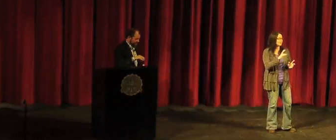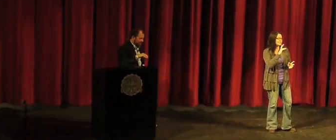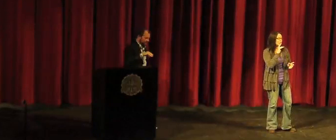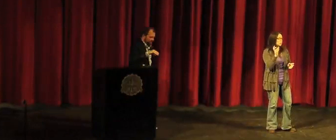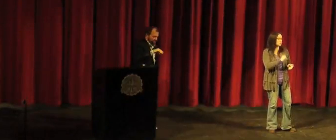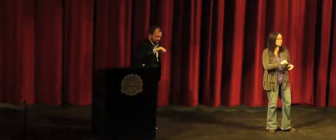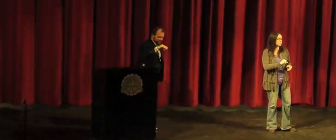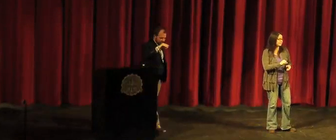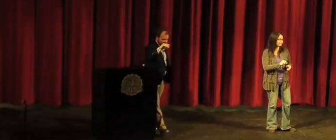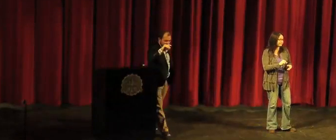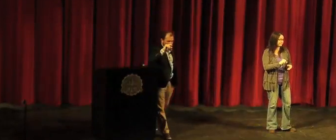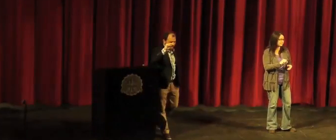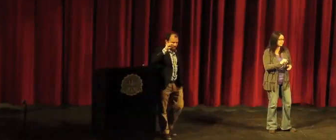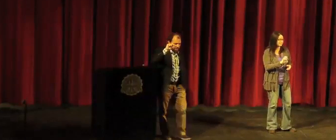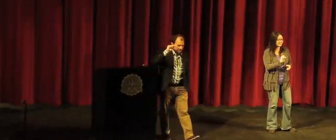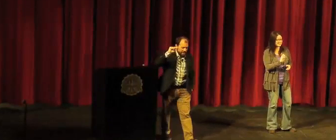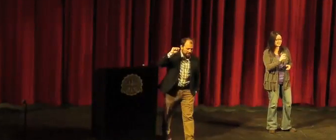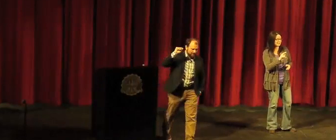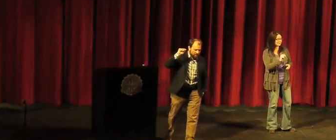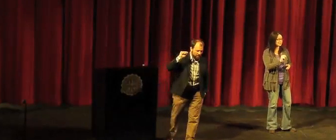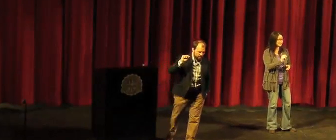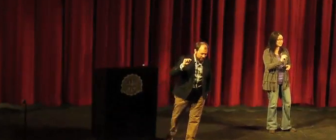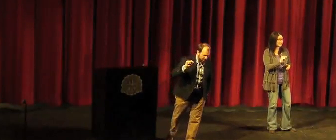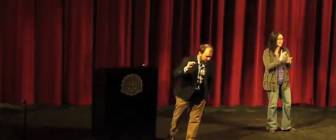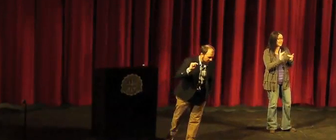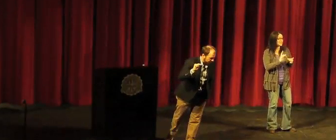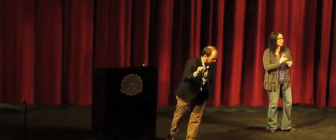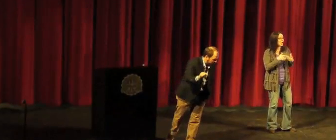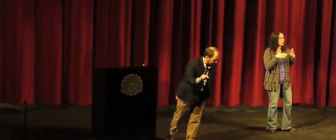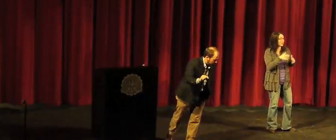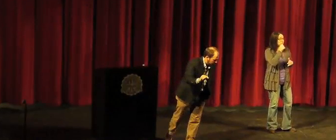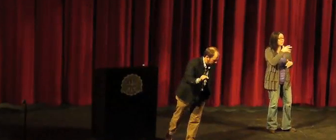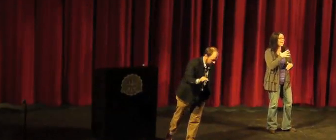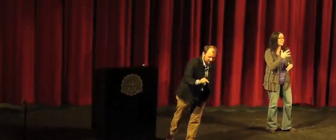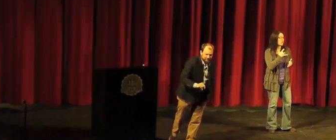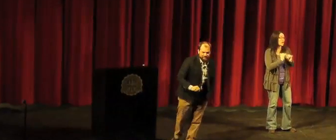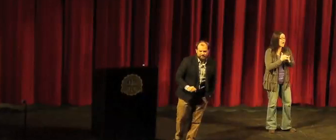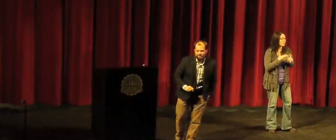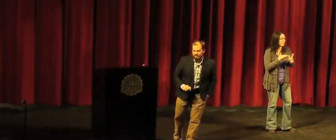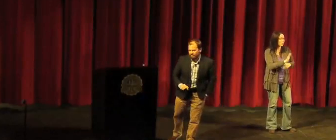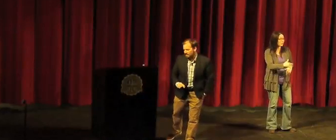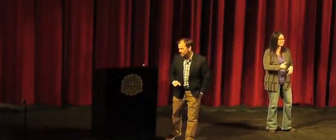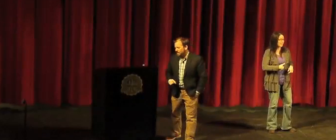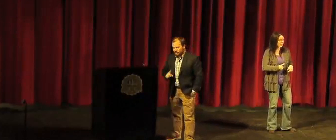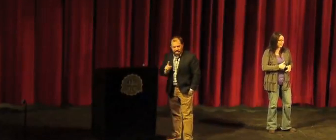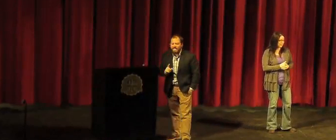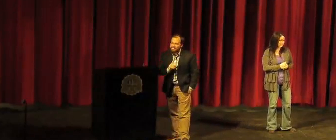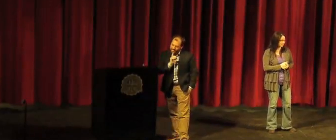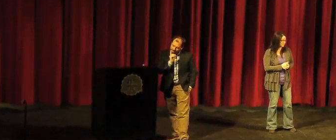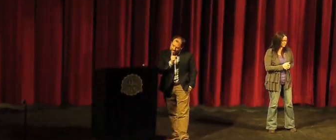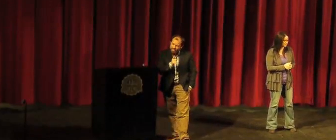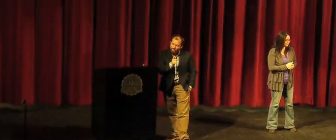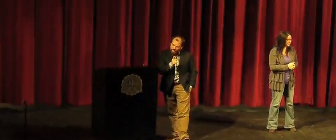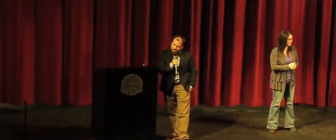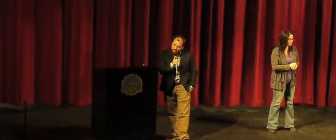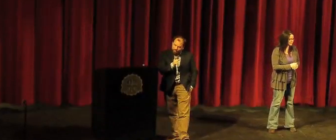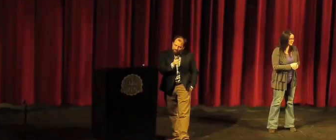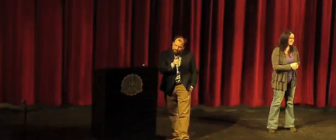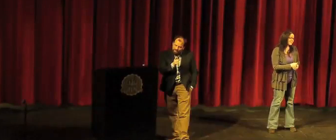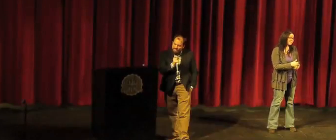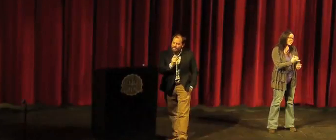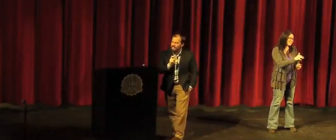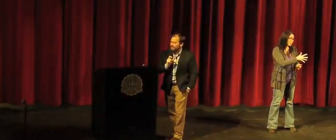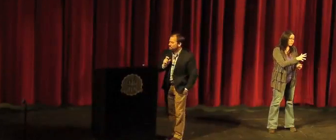adage, which is, the way to a man's heart is through his stomach. It was sexist, but still pretty